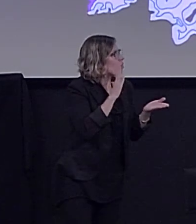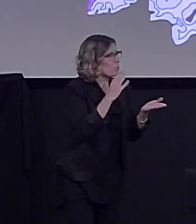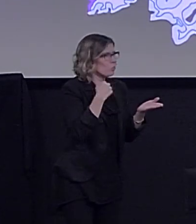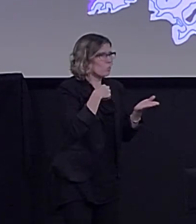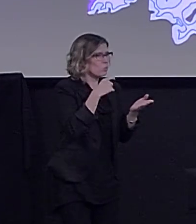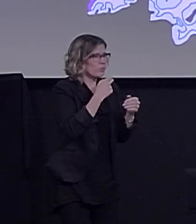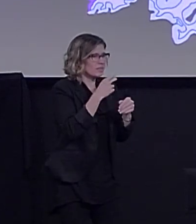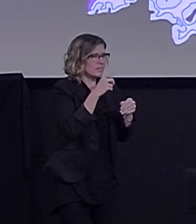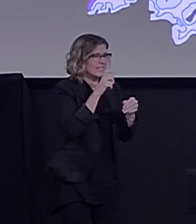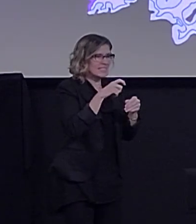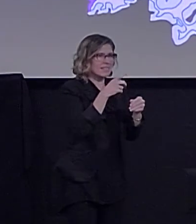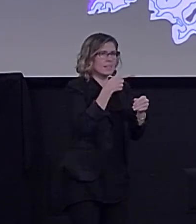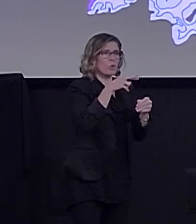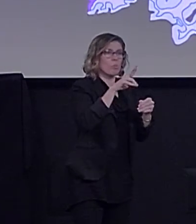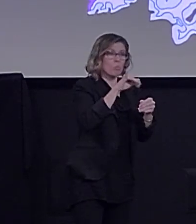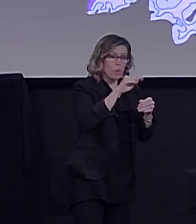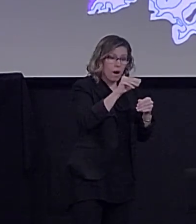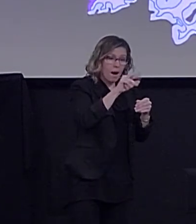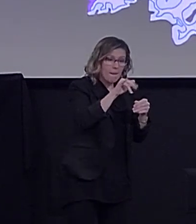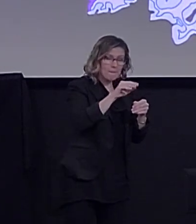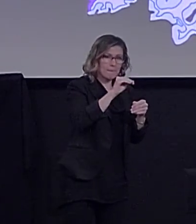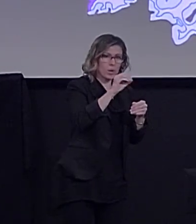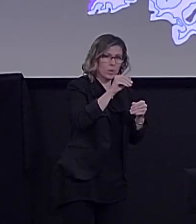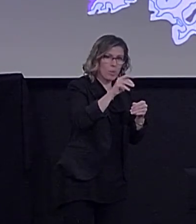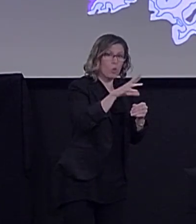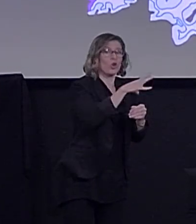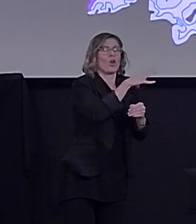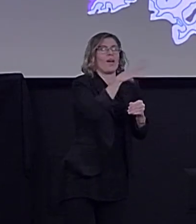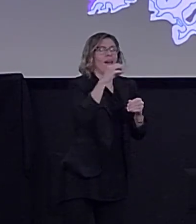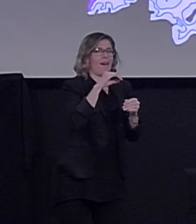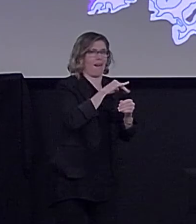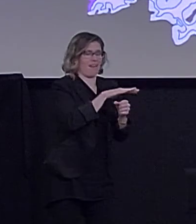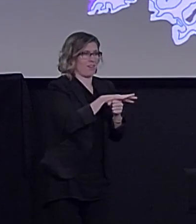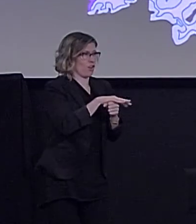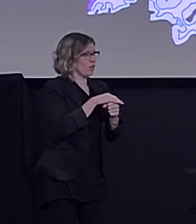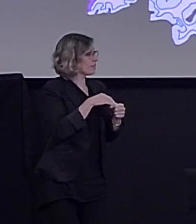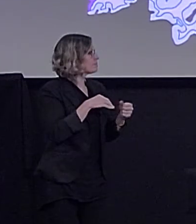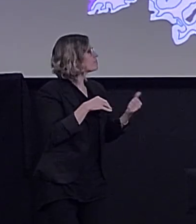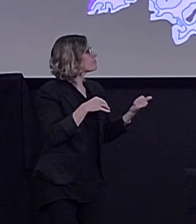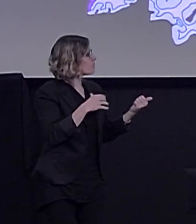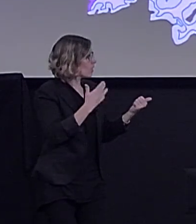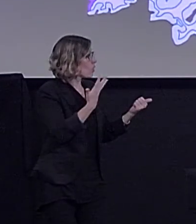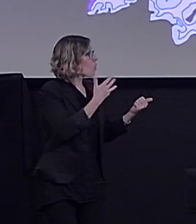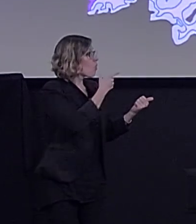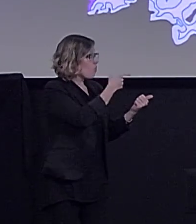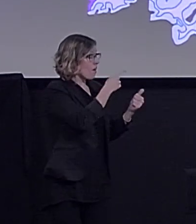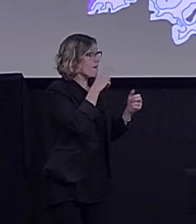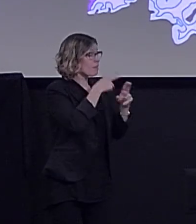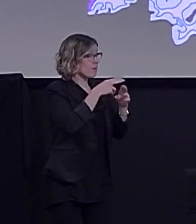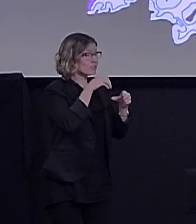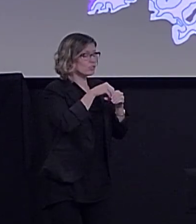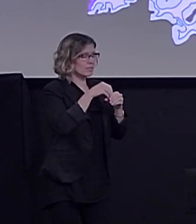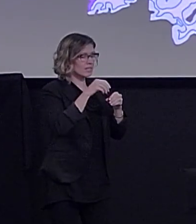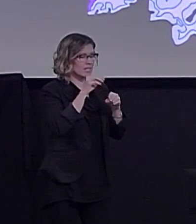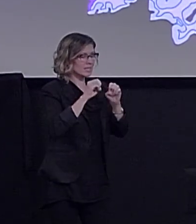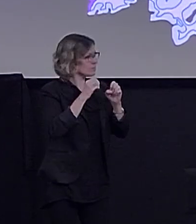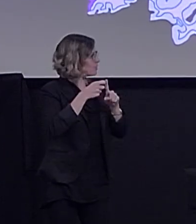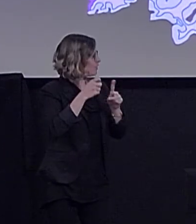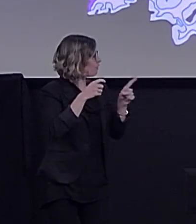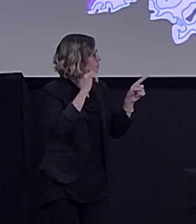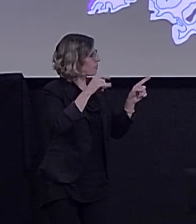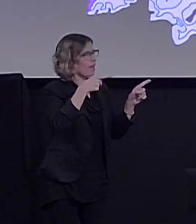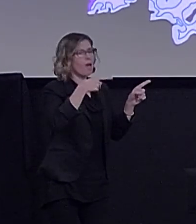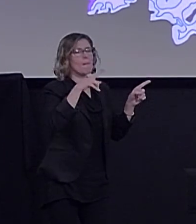cortex in addition to the... Well, what that are the experiment by